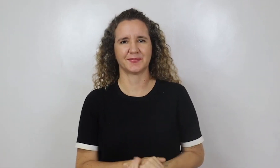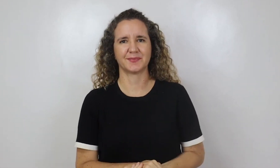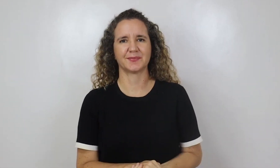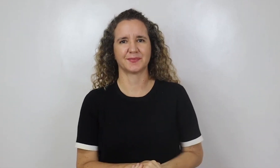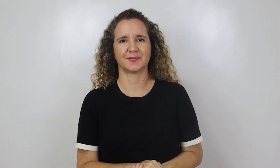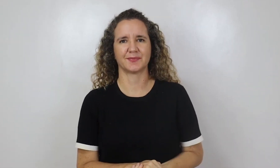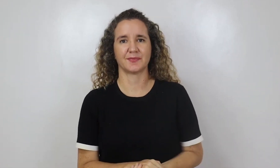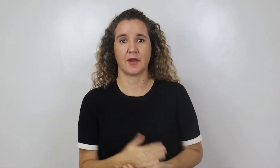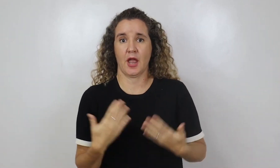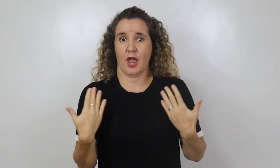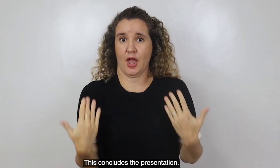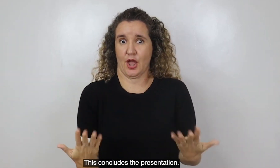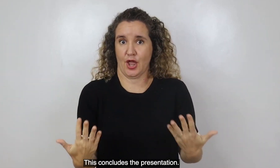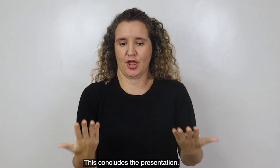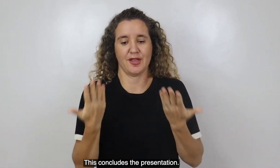This concludes the presentation.